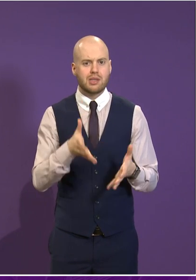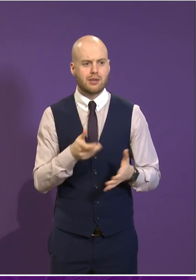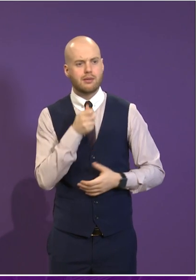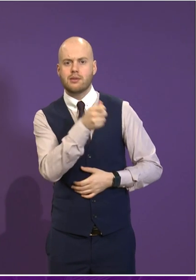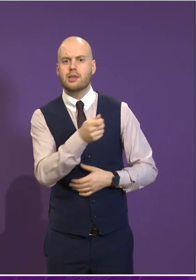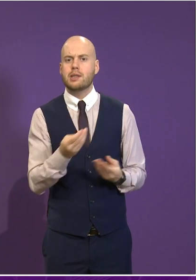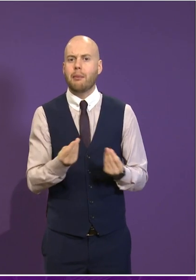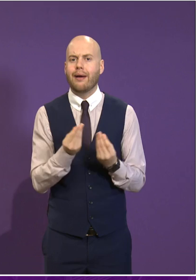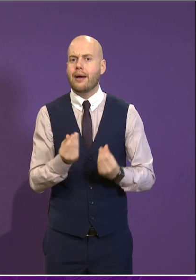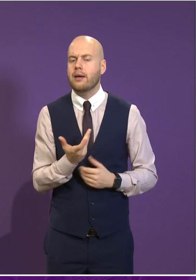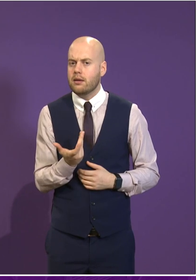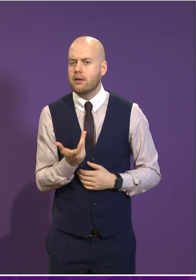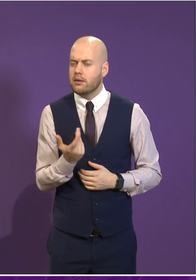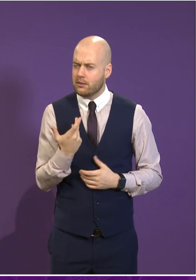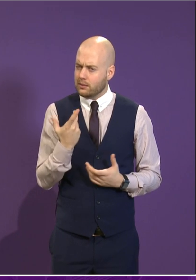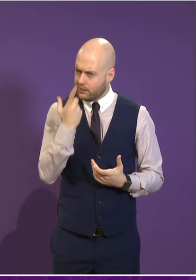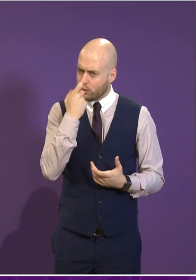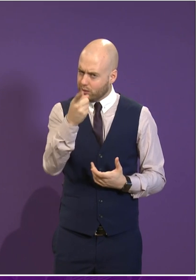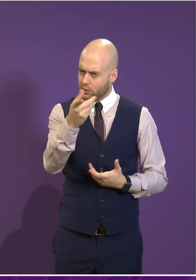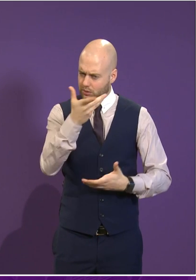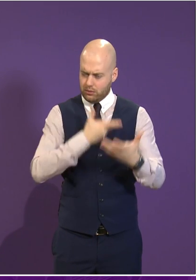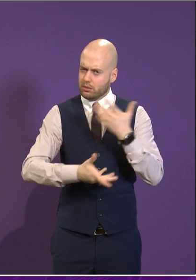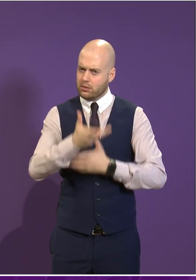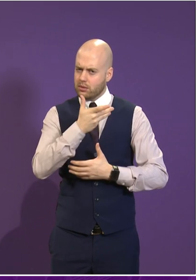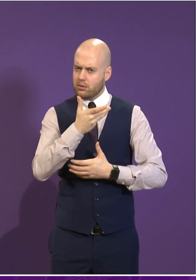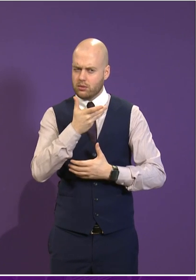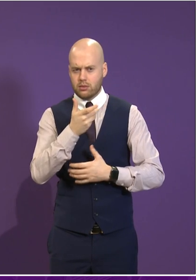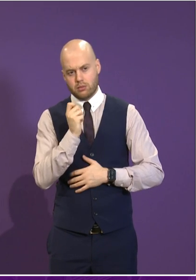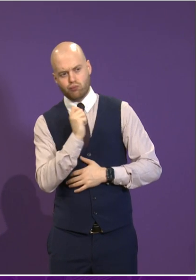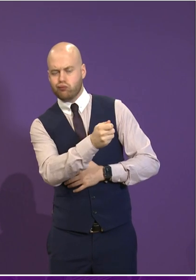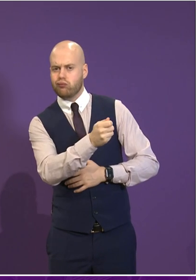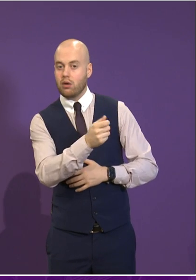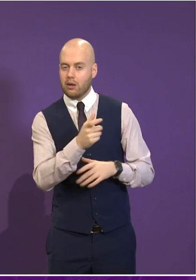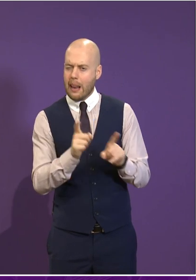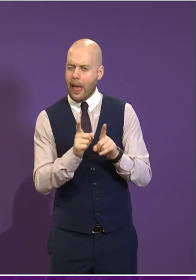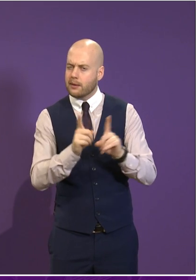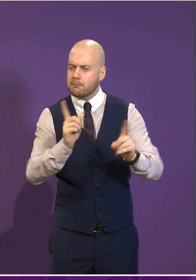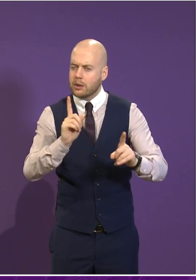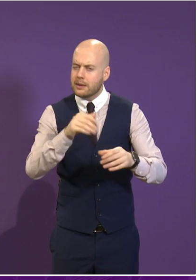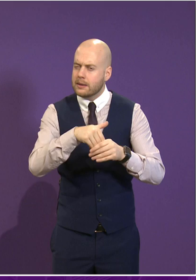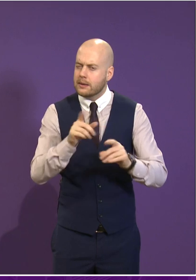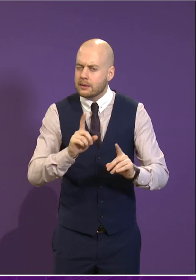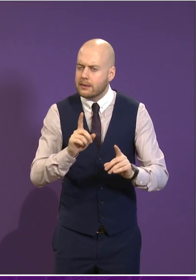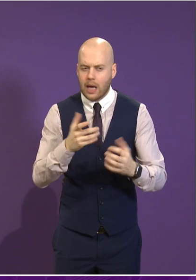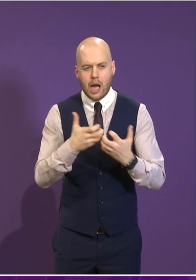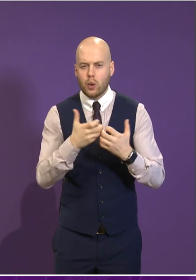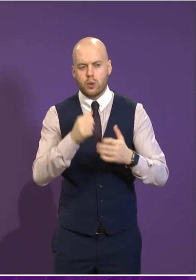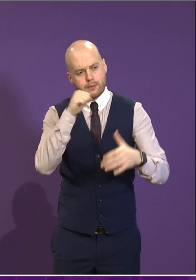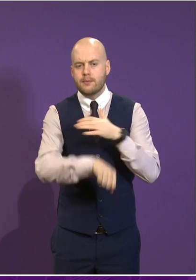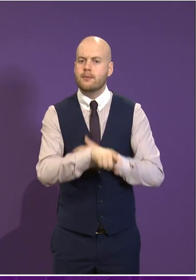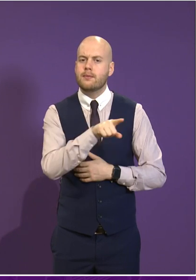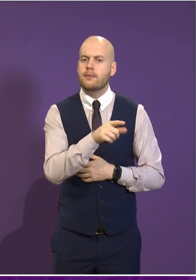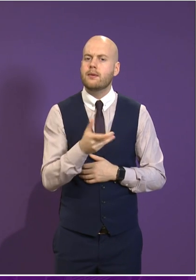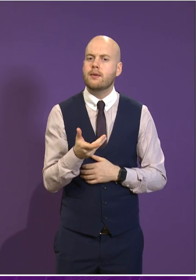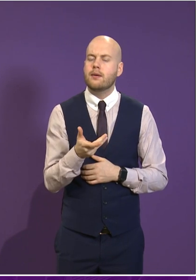you would expect those consequences to look like, because if I reflect on a question